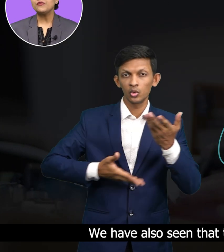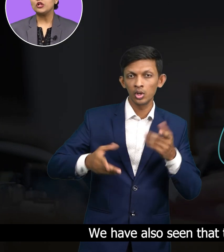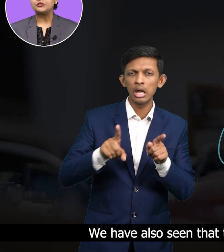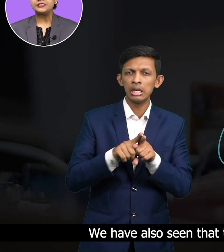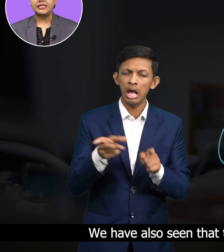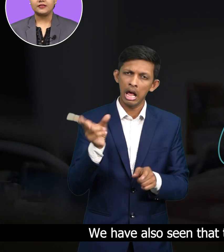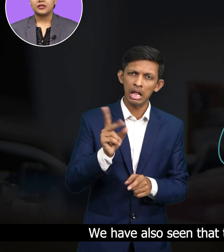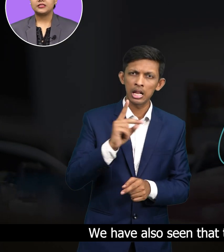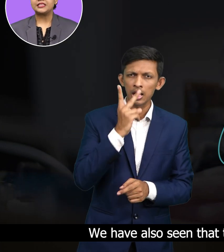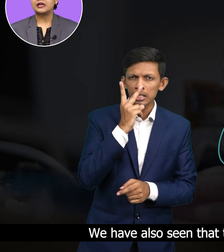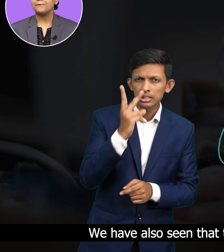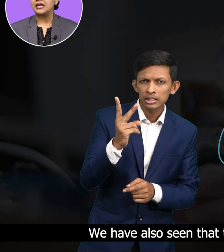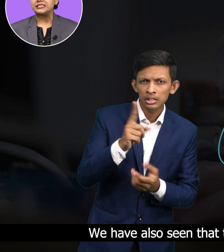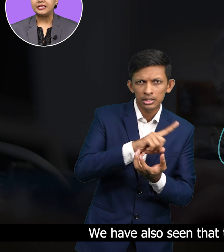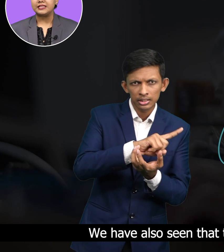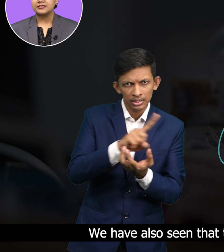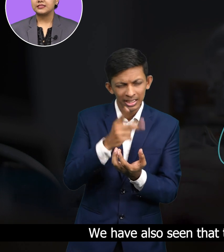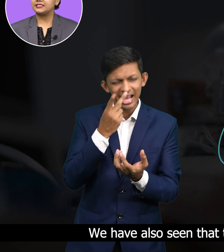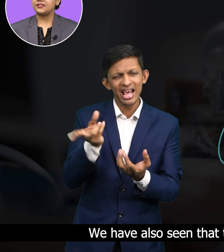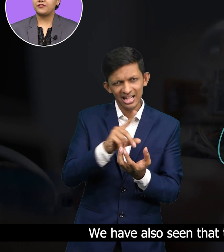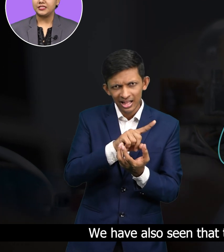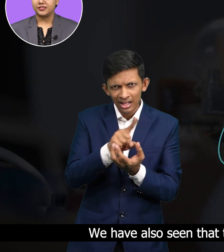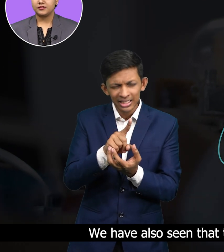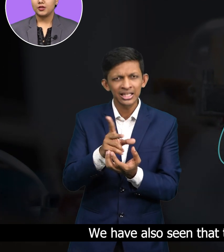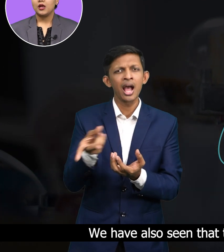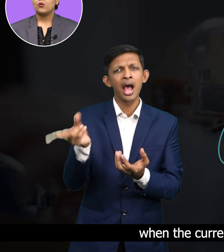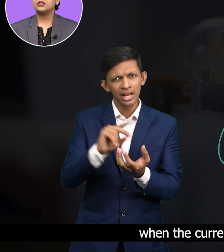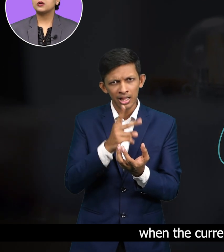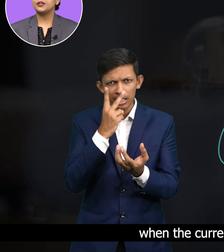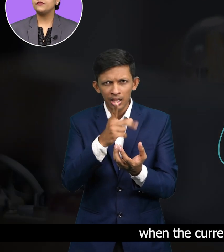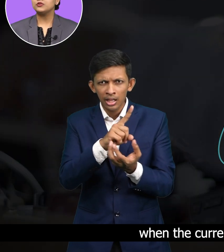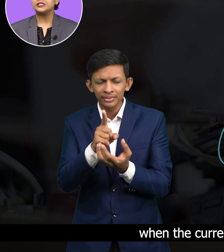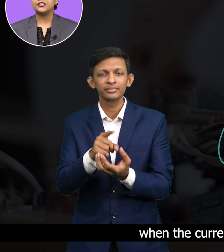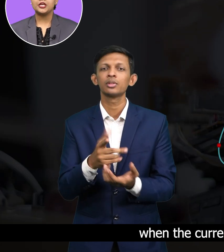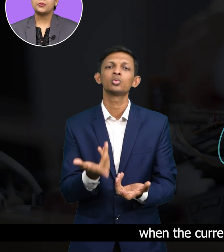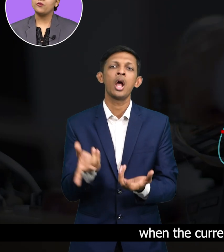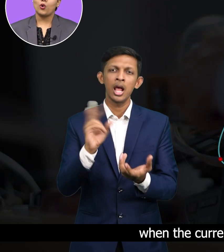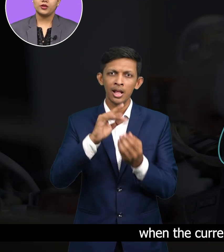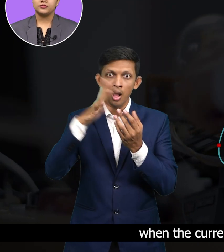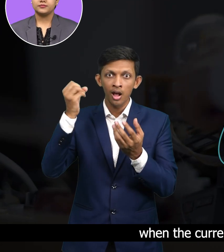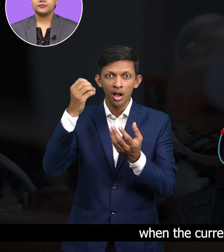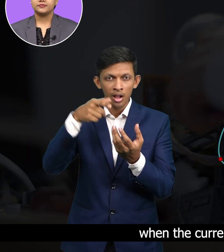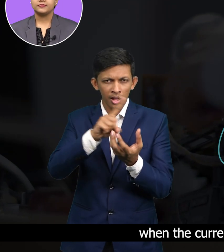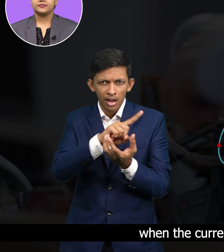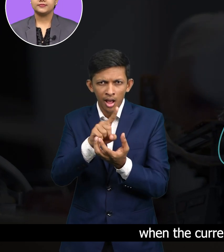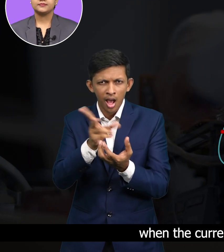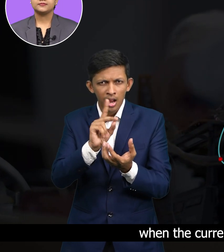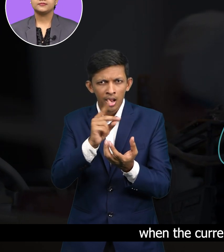We have also seen that the compass needles gets deflected when the current flows in a nearby wire.